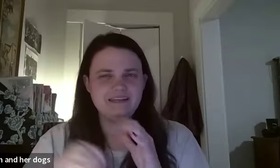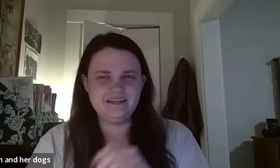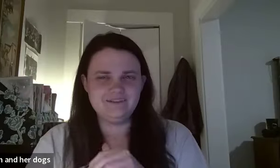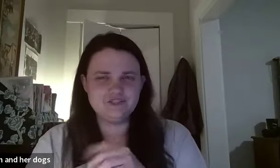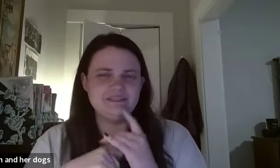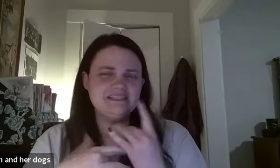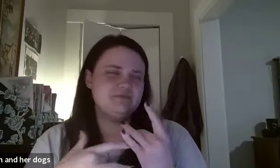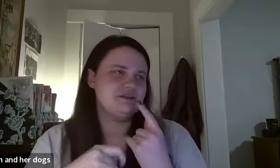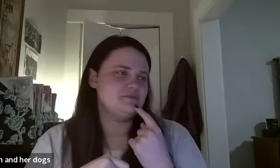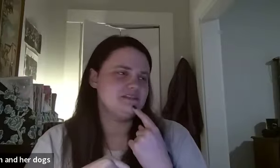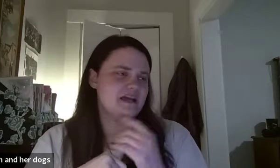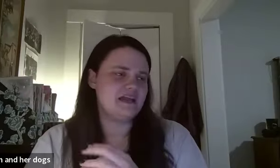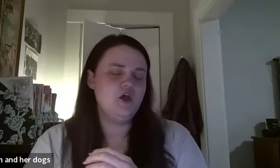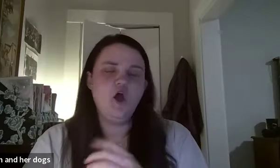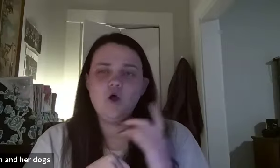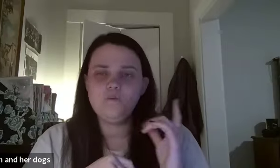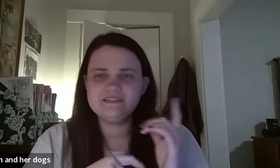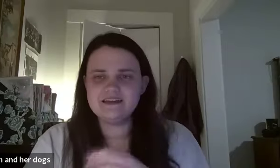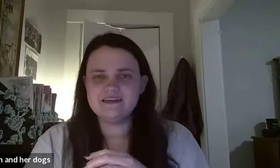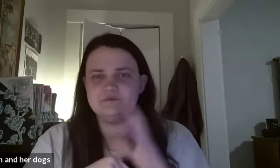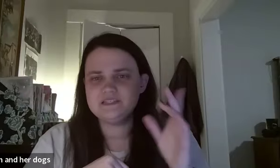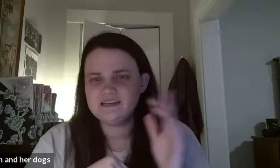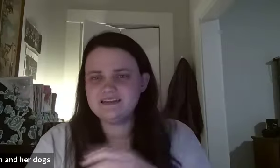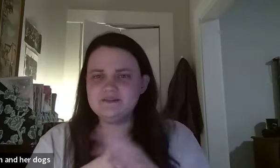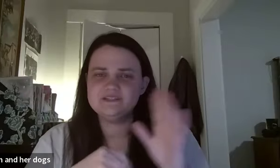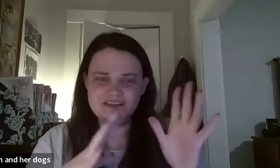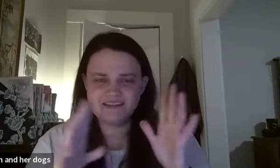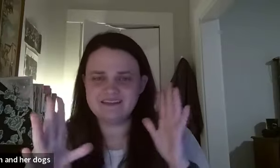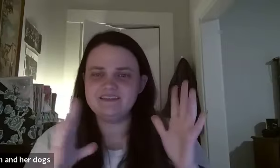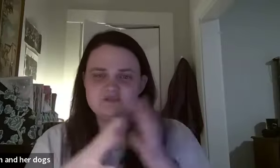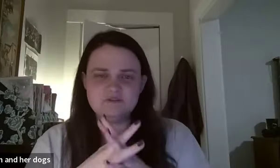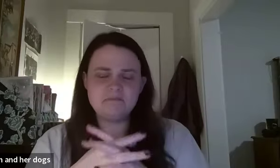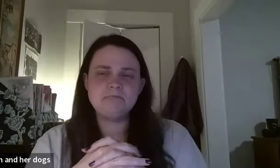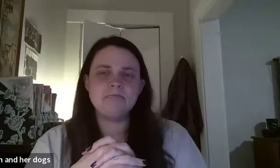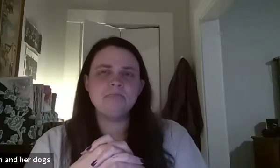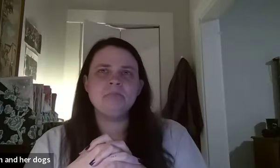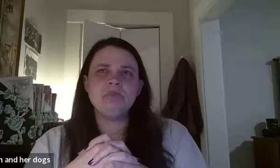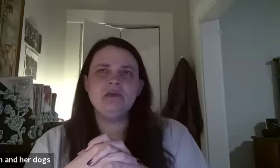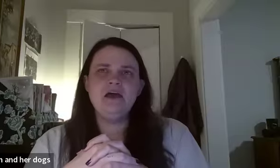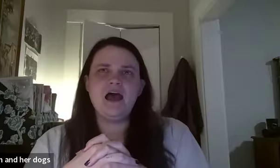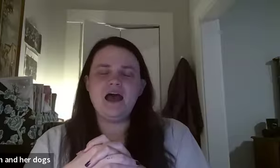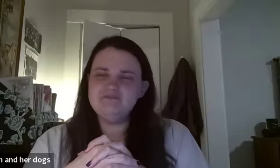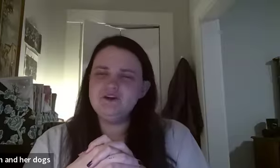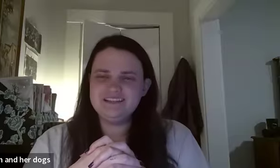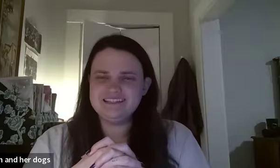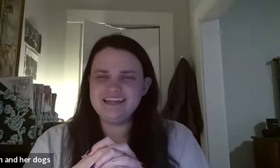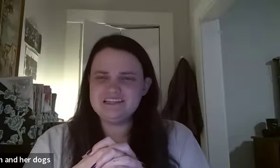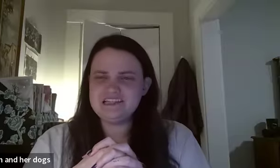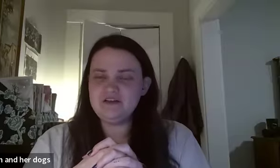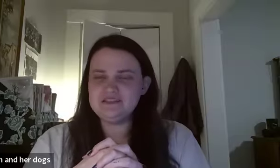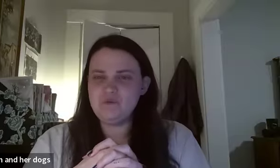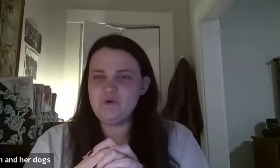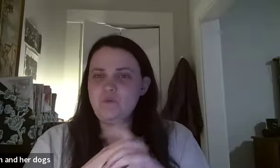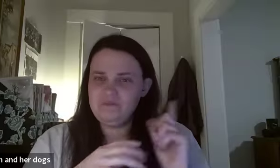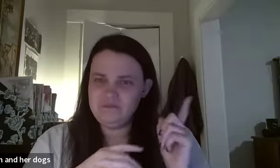in English, we typically will say, oh, 1 second, 1 second, 1 second, that sort of thing. I've noticed in ASL it's more